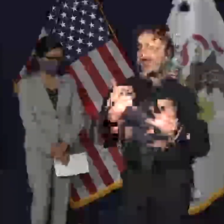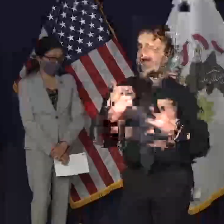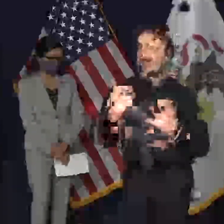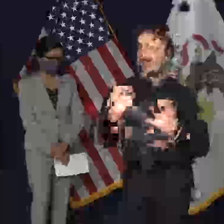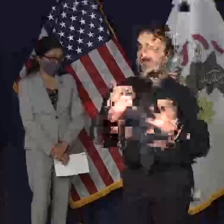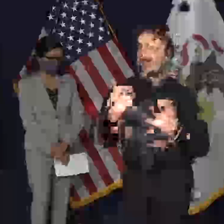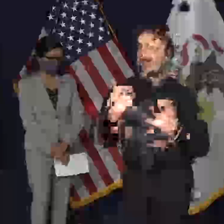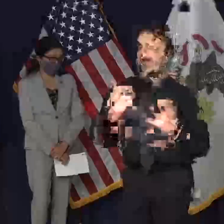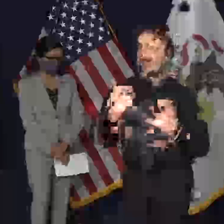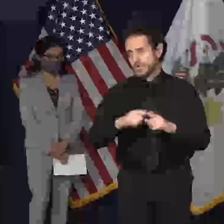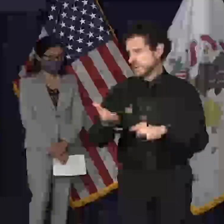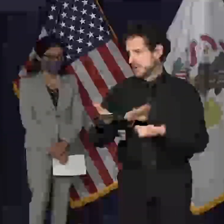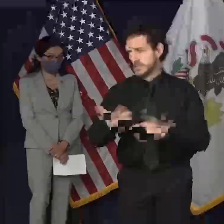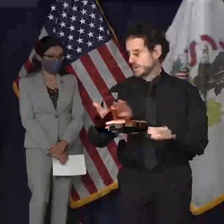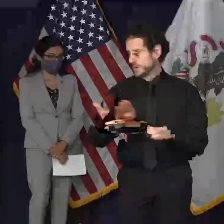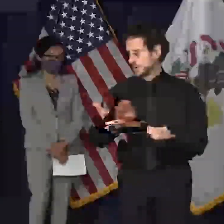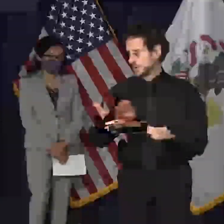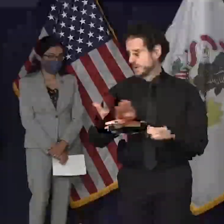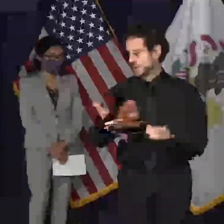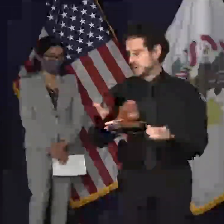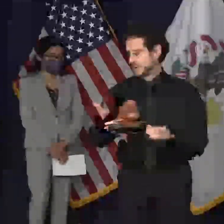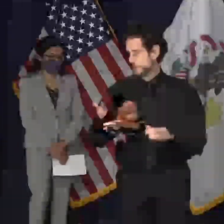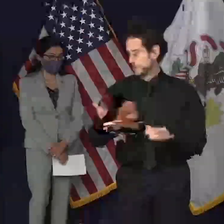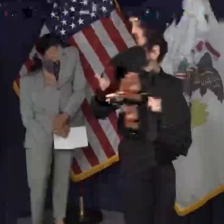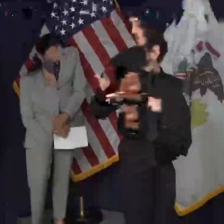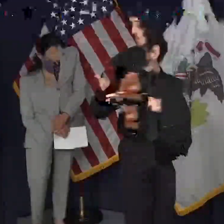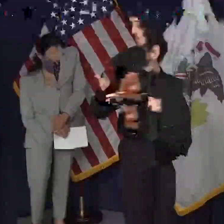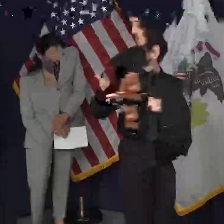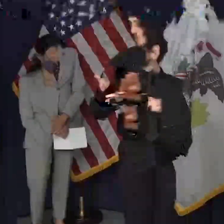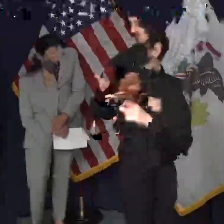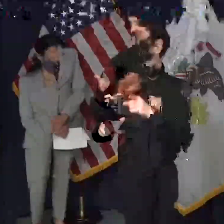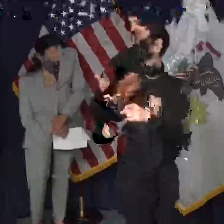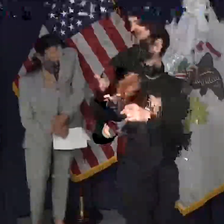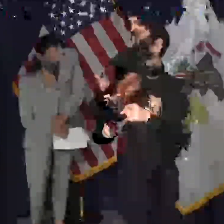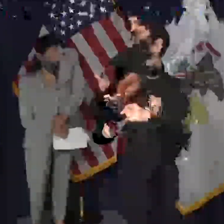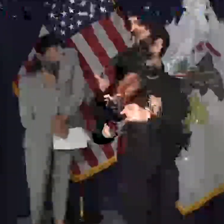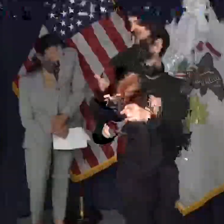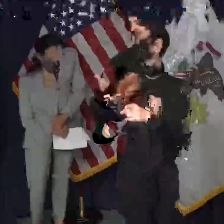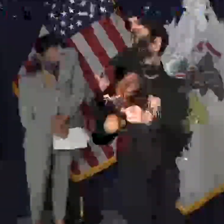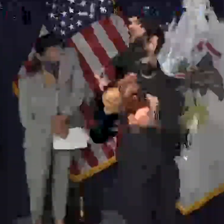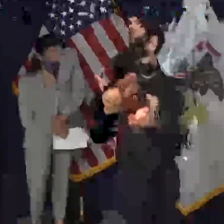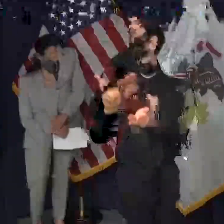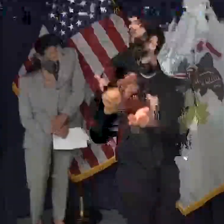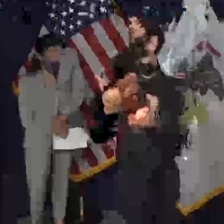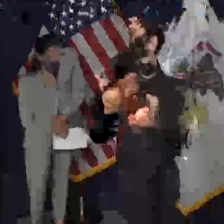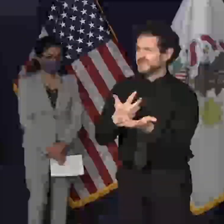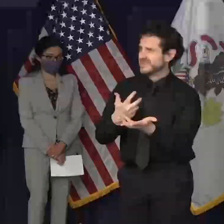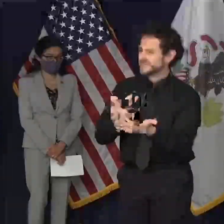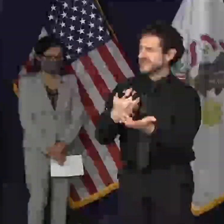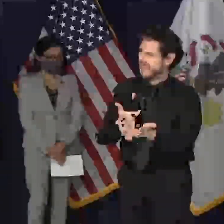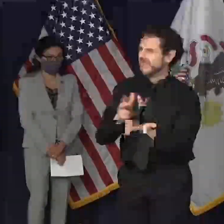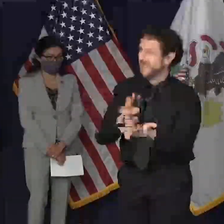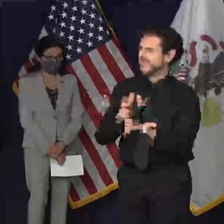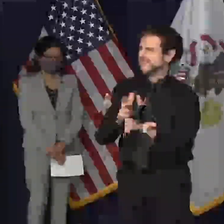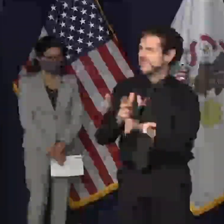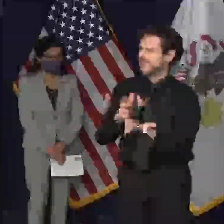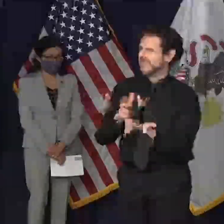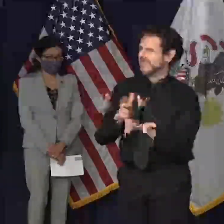one who's debating these things with the scientists and epidemiologists. And they're making